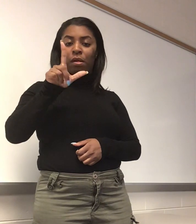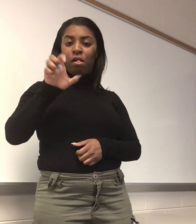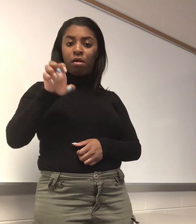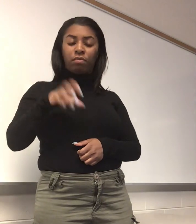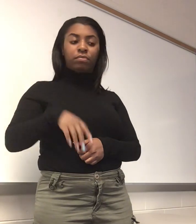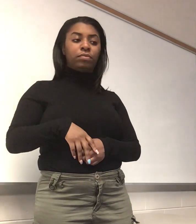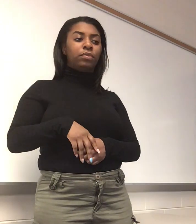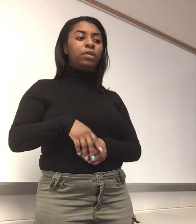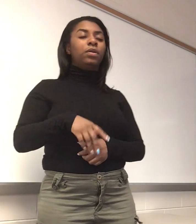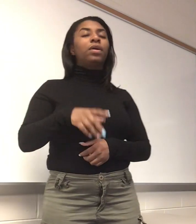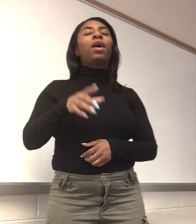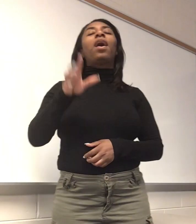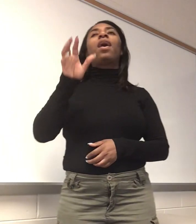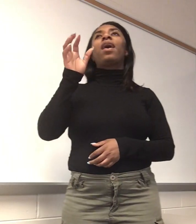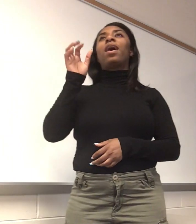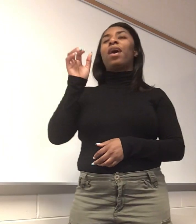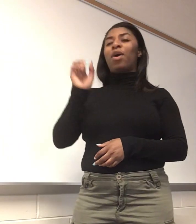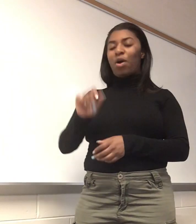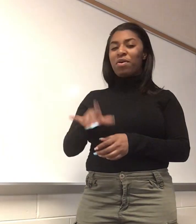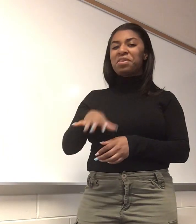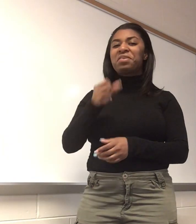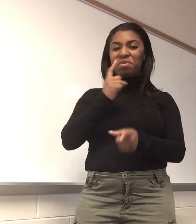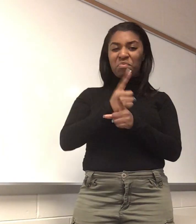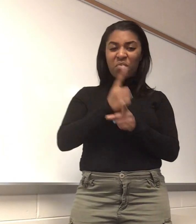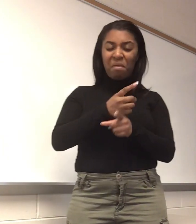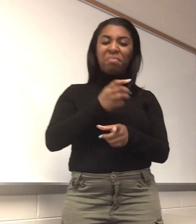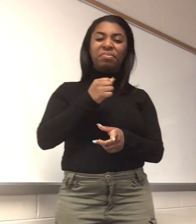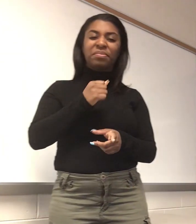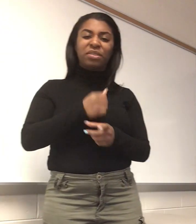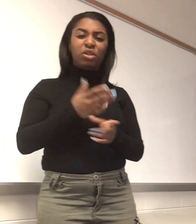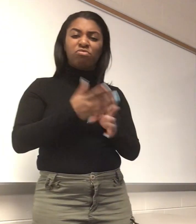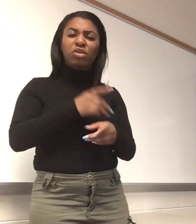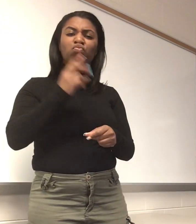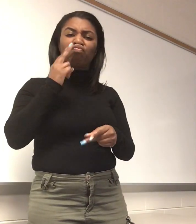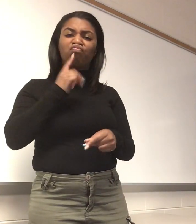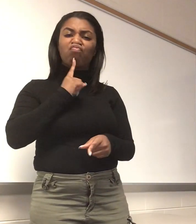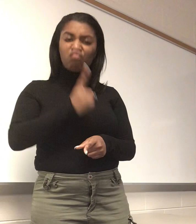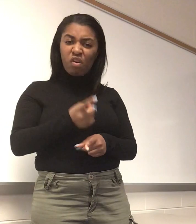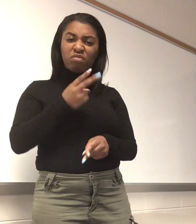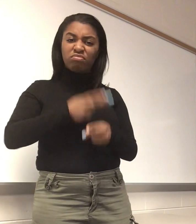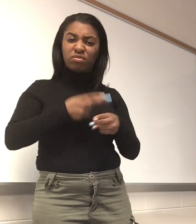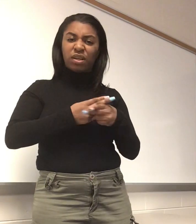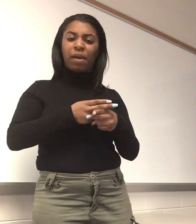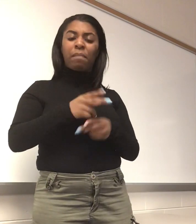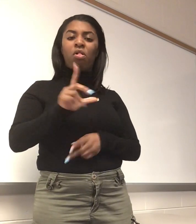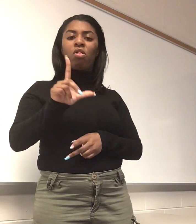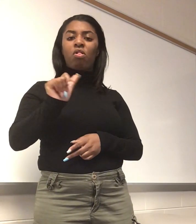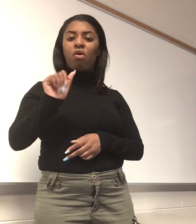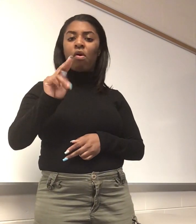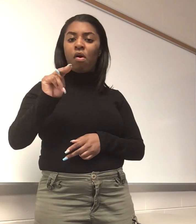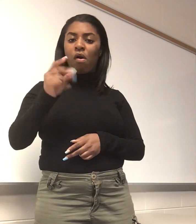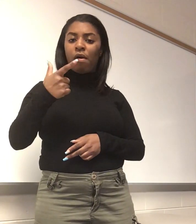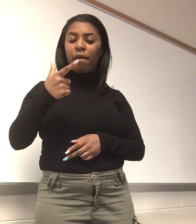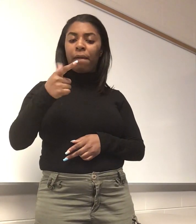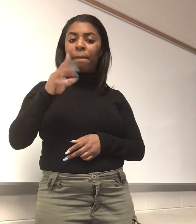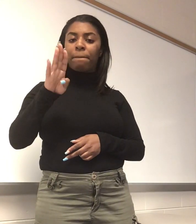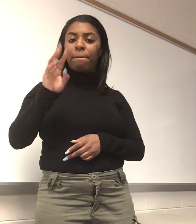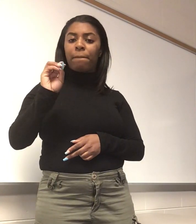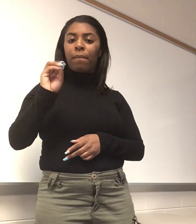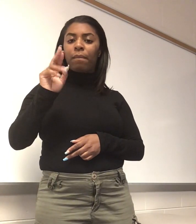Longbottom. You know, it's kind of like saying big bottom. It's pretty funny. He has a goofy appearance in the films. You know, he's got butt teeth and everything. But boy, he comes through, doesn't